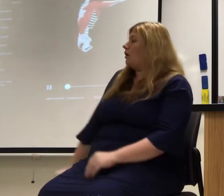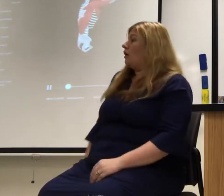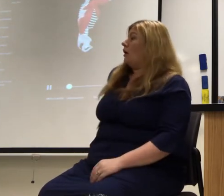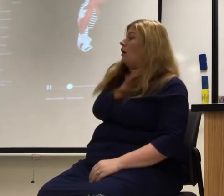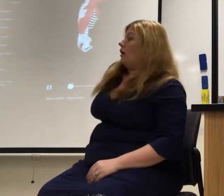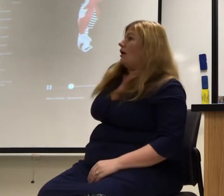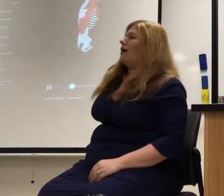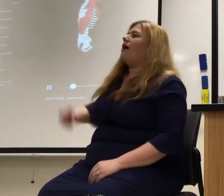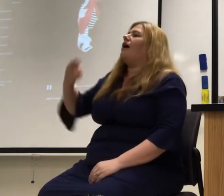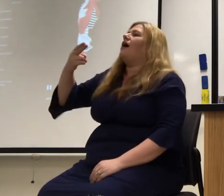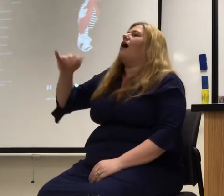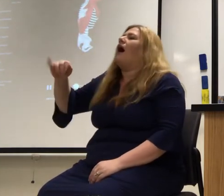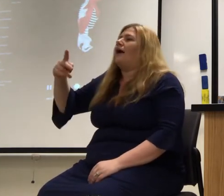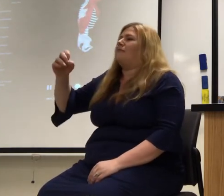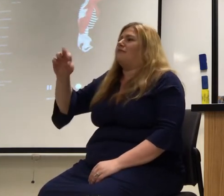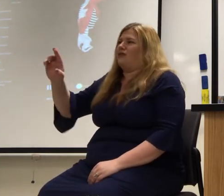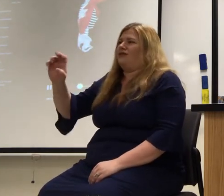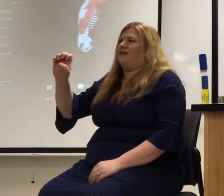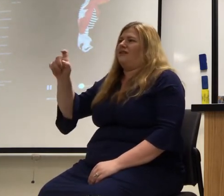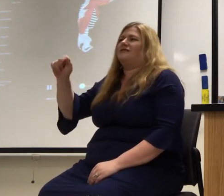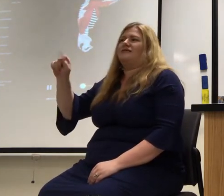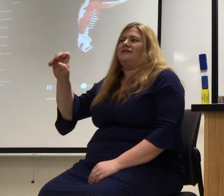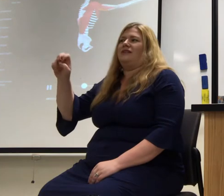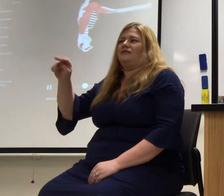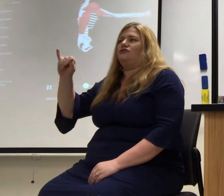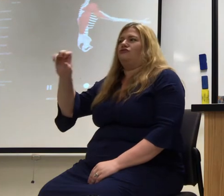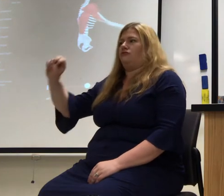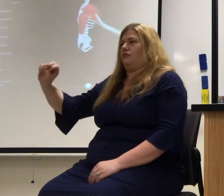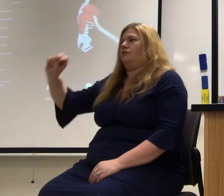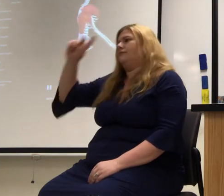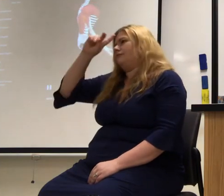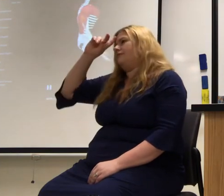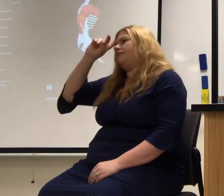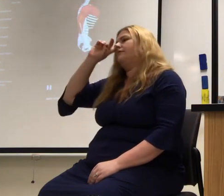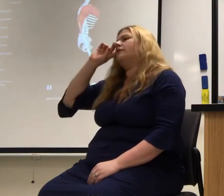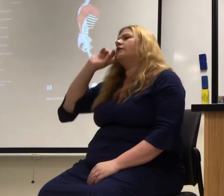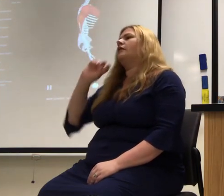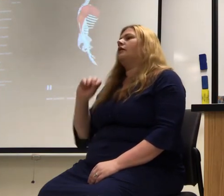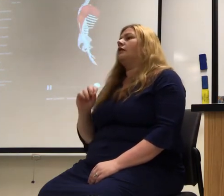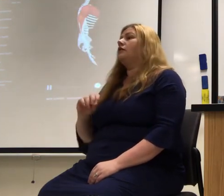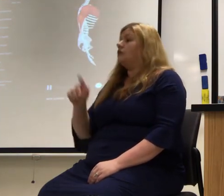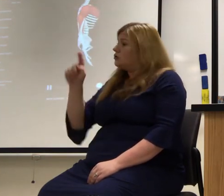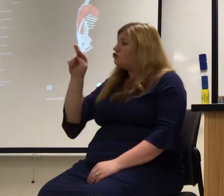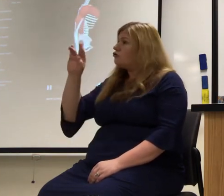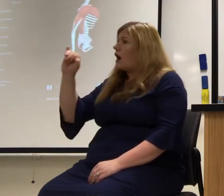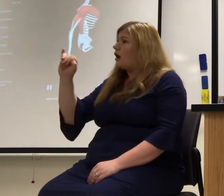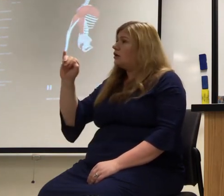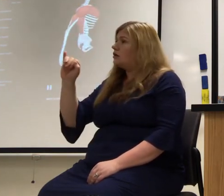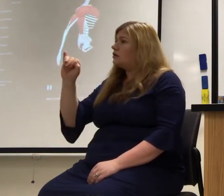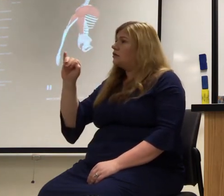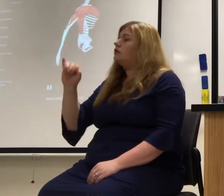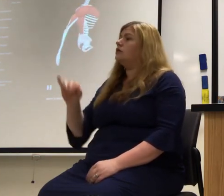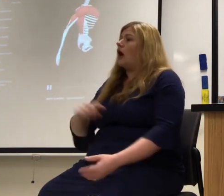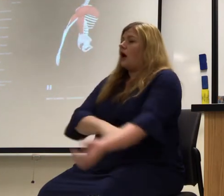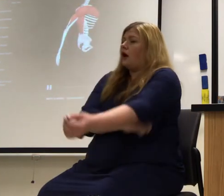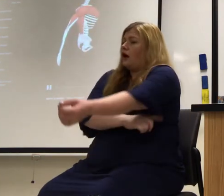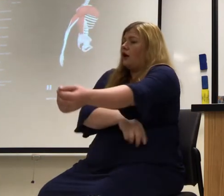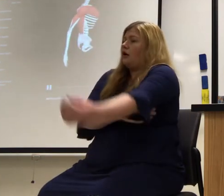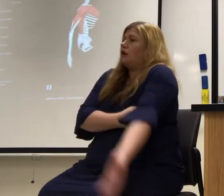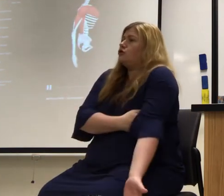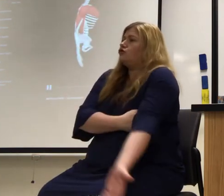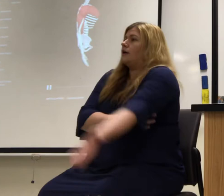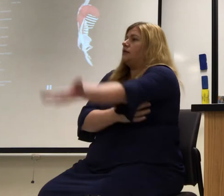the shoulder. So this muscle can extend the shoulder and hyperextend the shoulder like that. And so